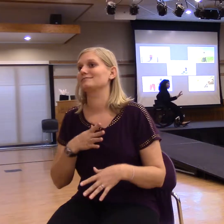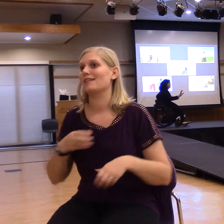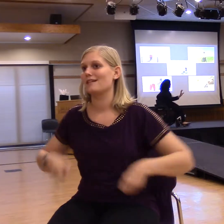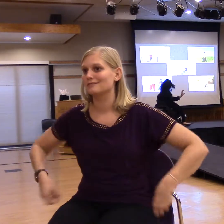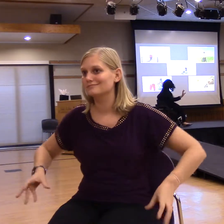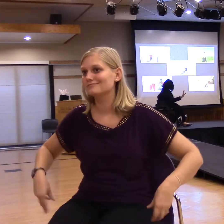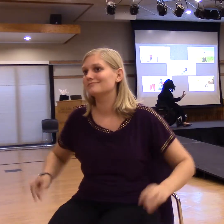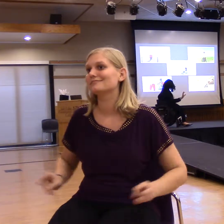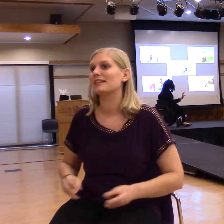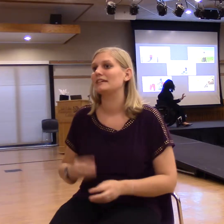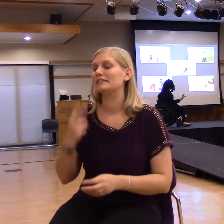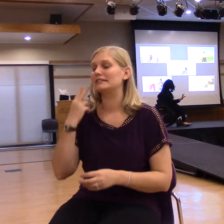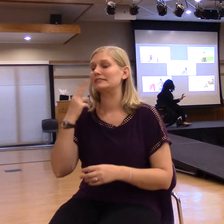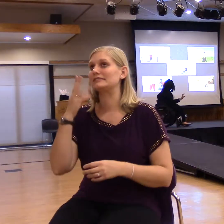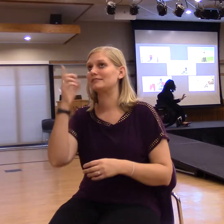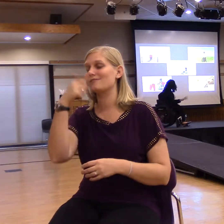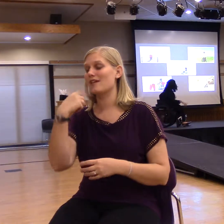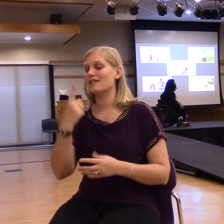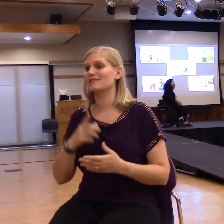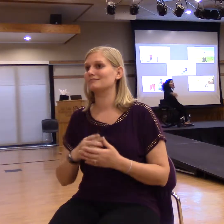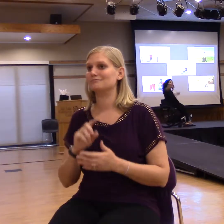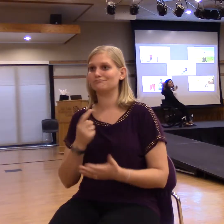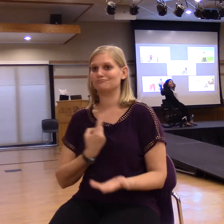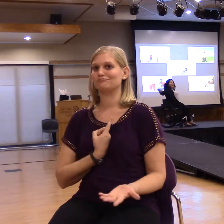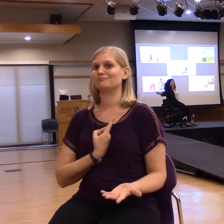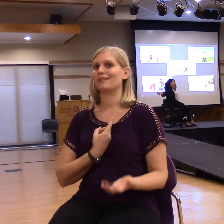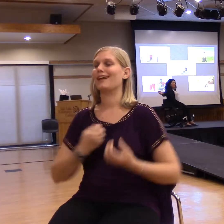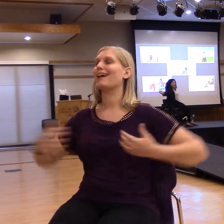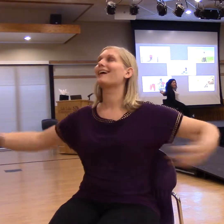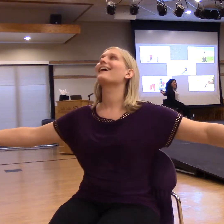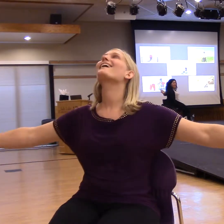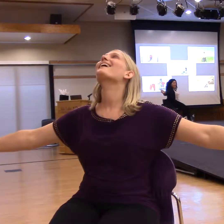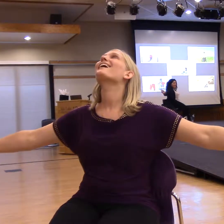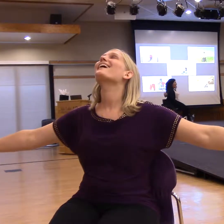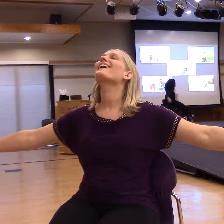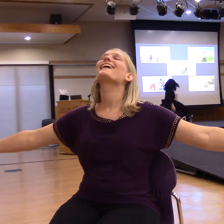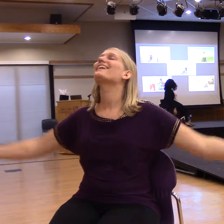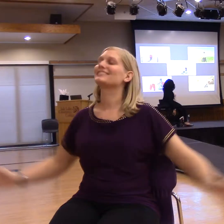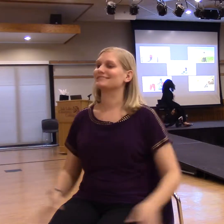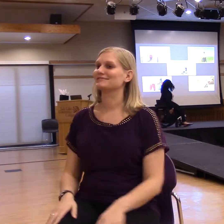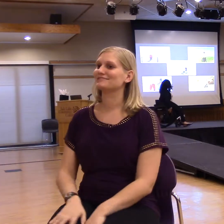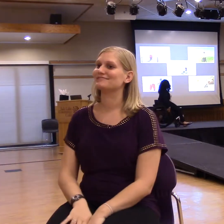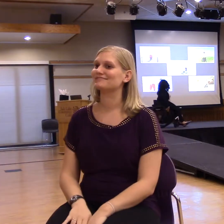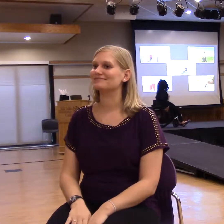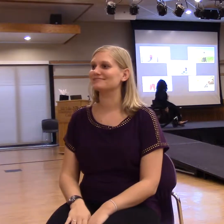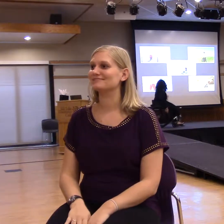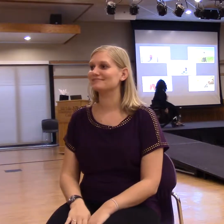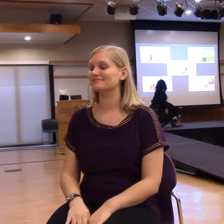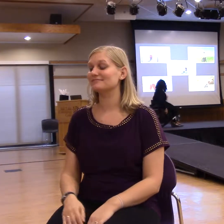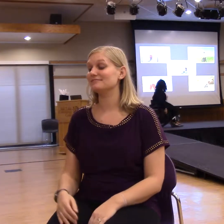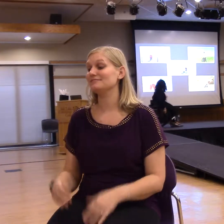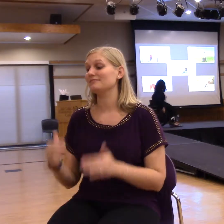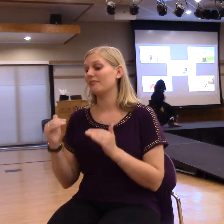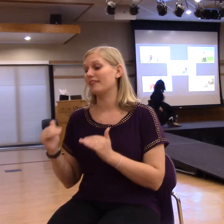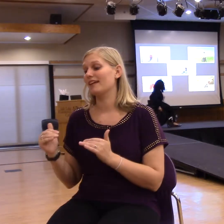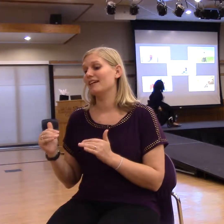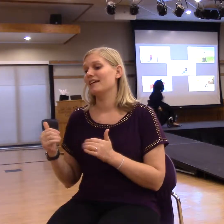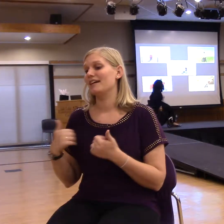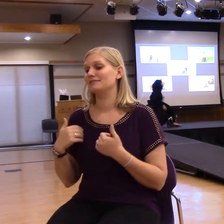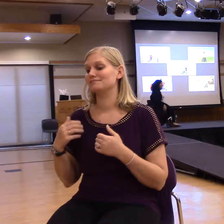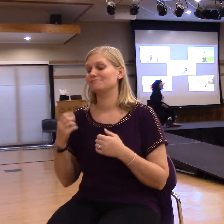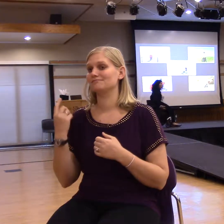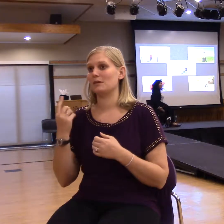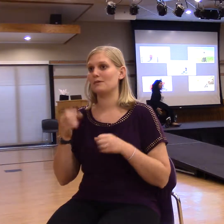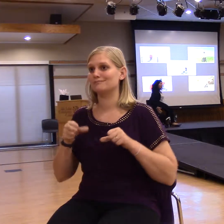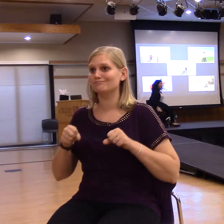chair. We see her face, she's the only one, arms out, extended. Right, over here we have someone being pushed